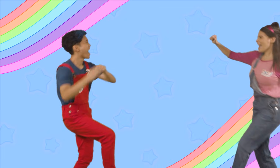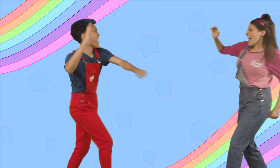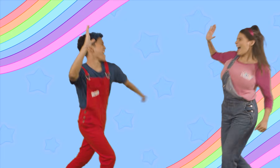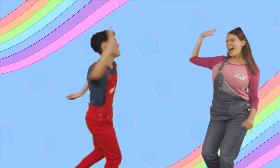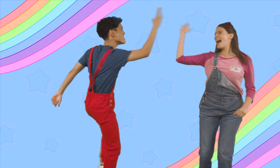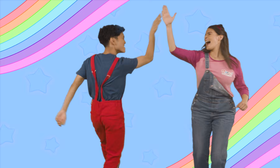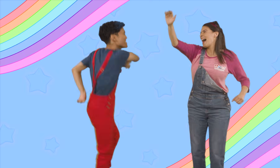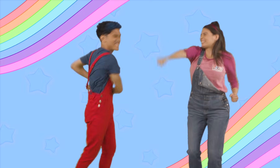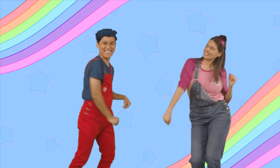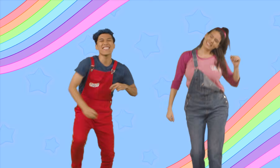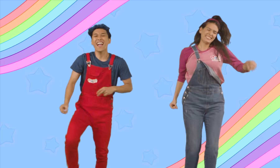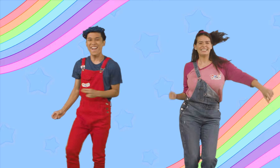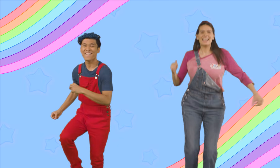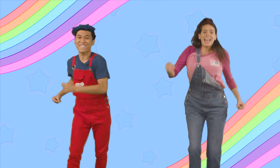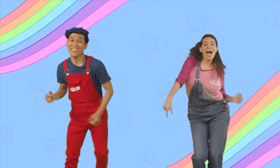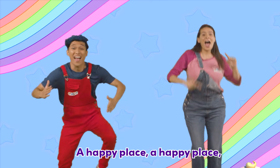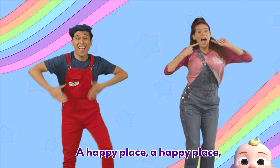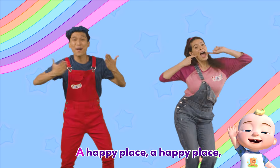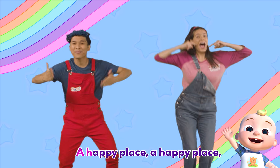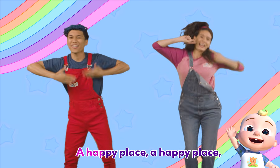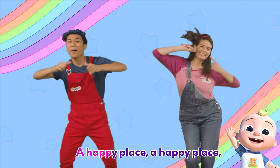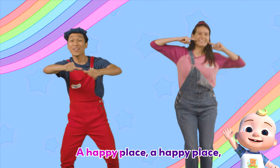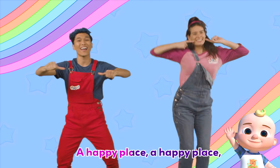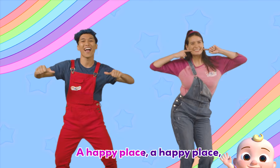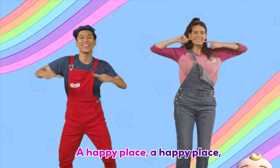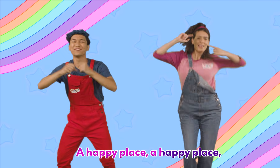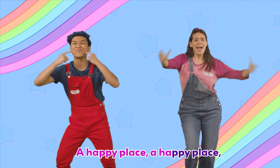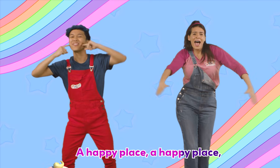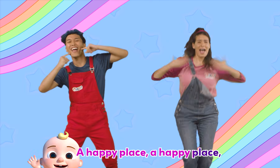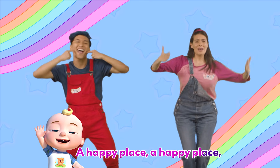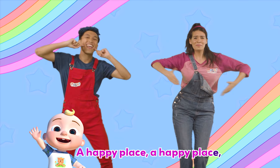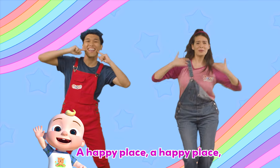A happy place, a happy